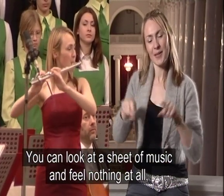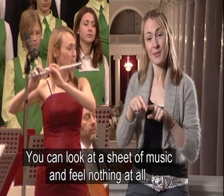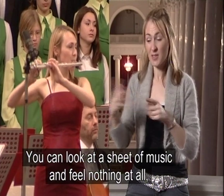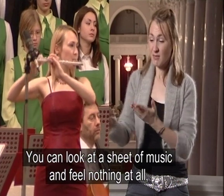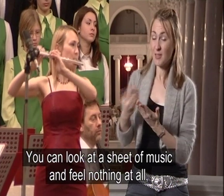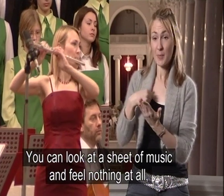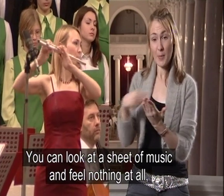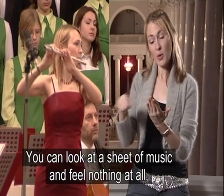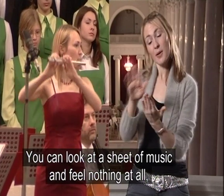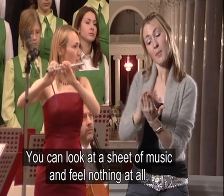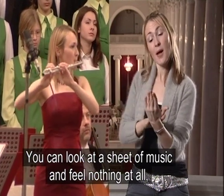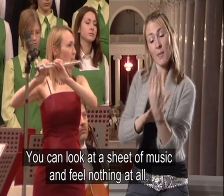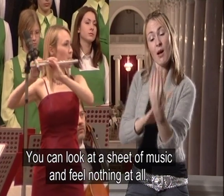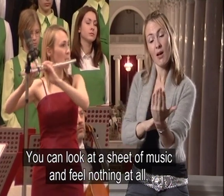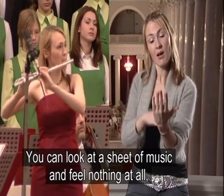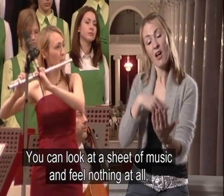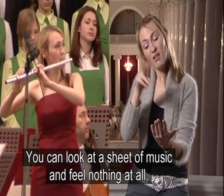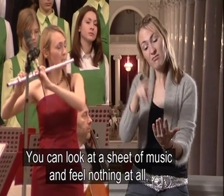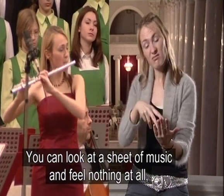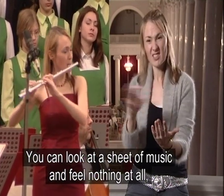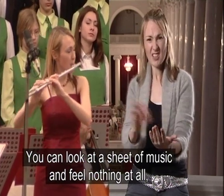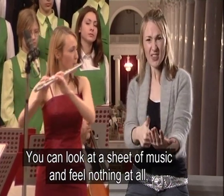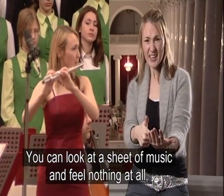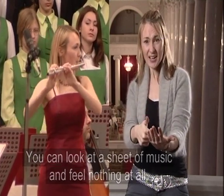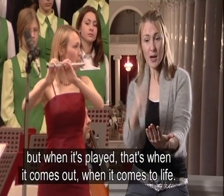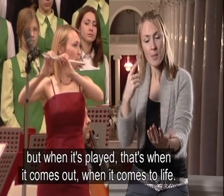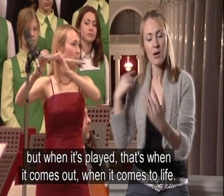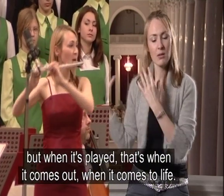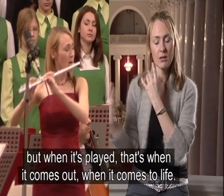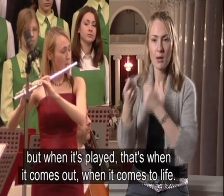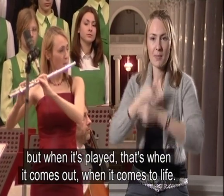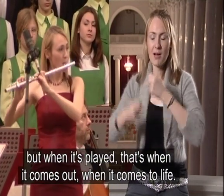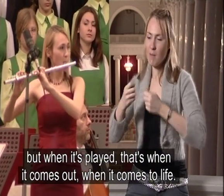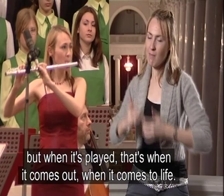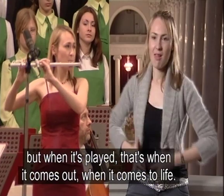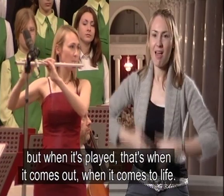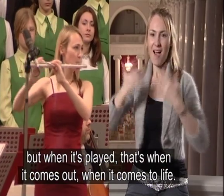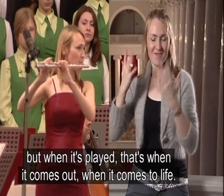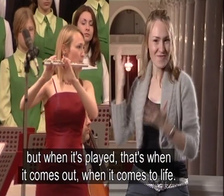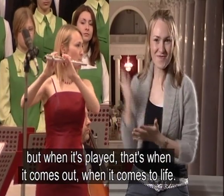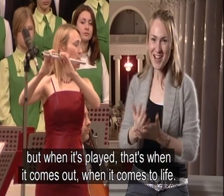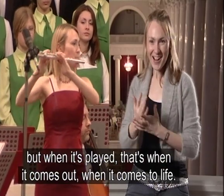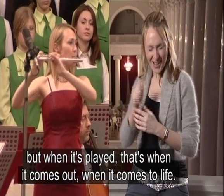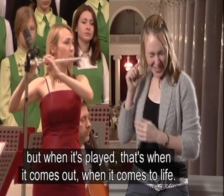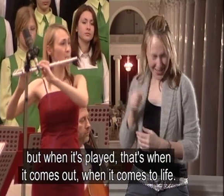at all. But when it's played, that's when it comes out, when it comes